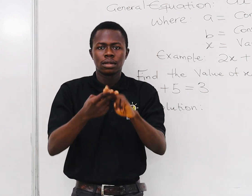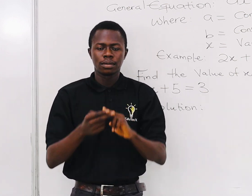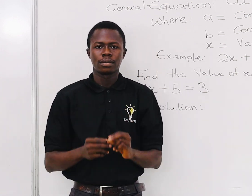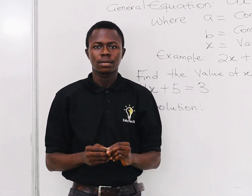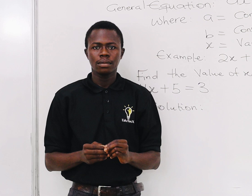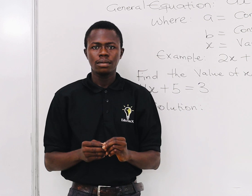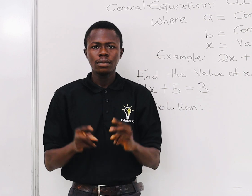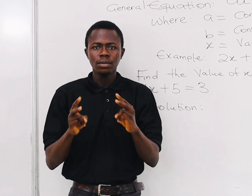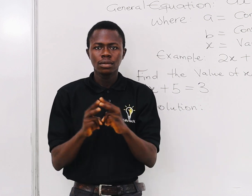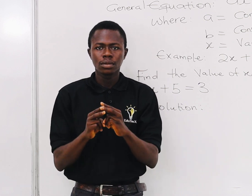terms.